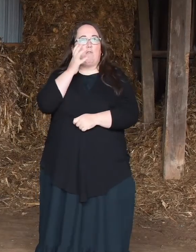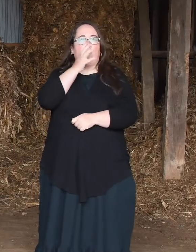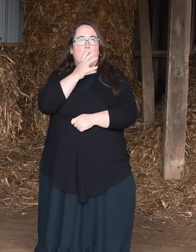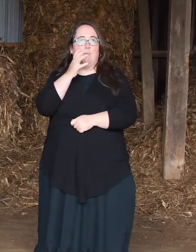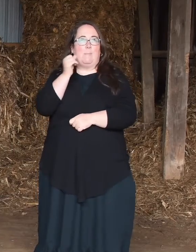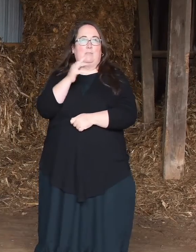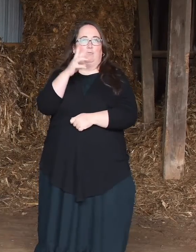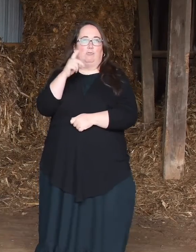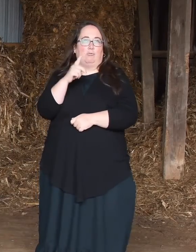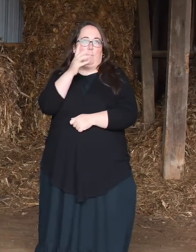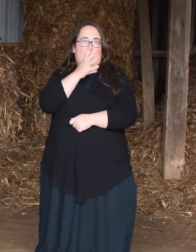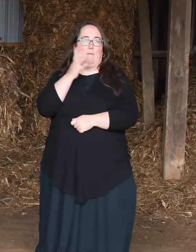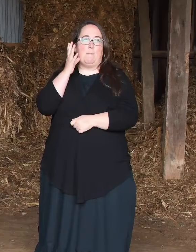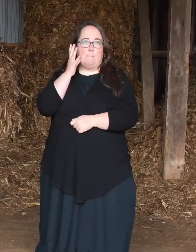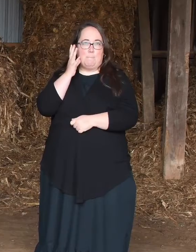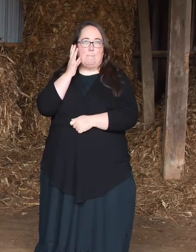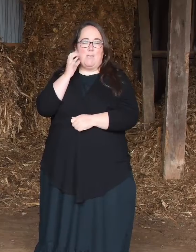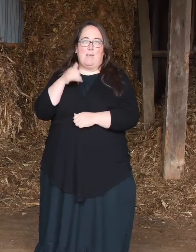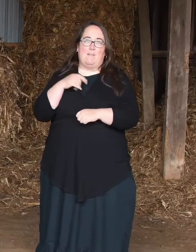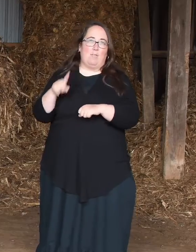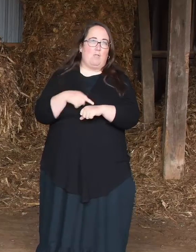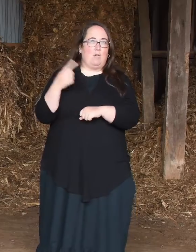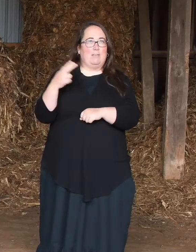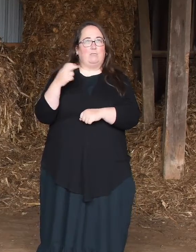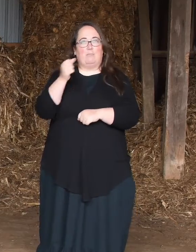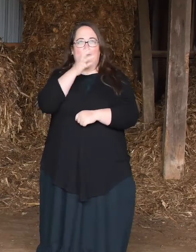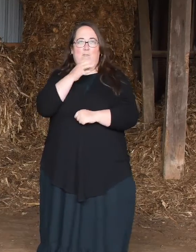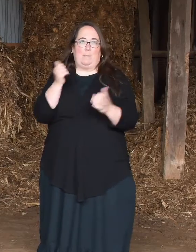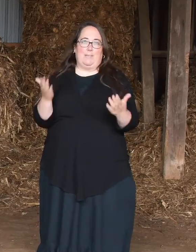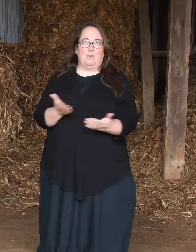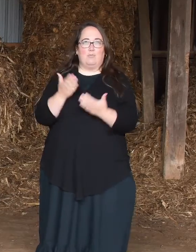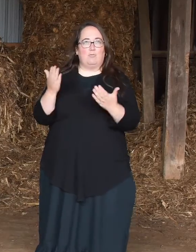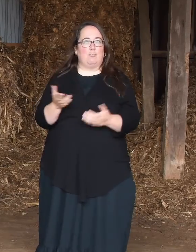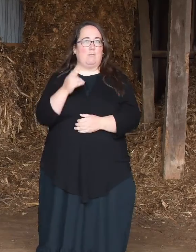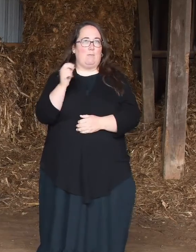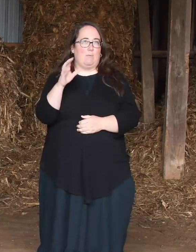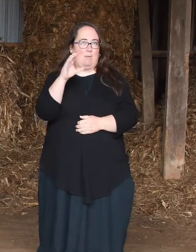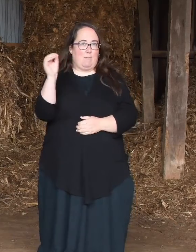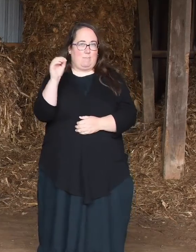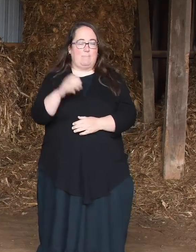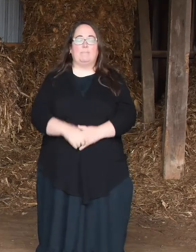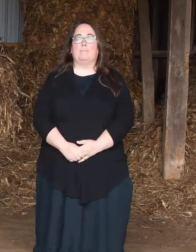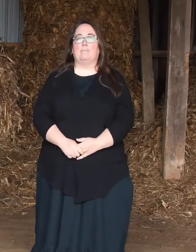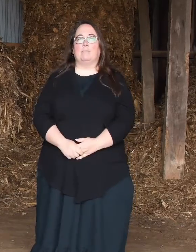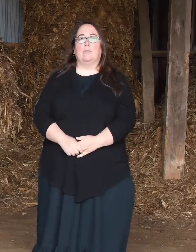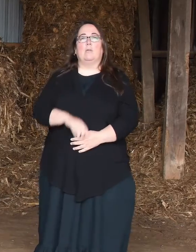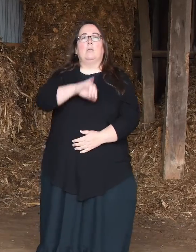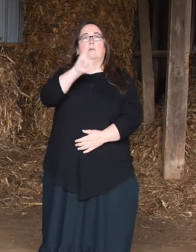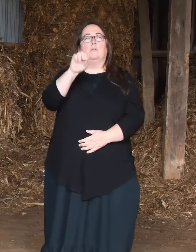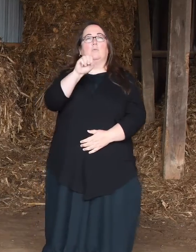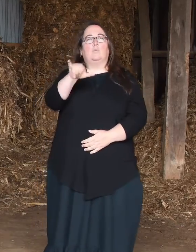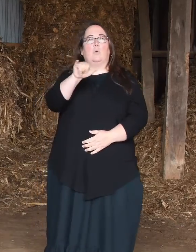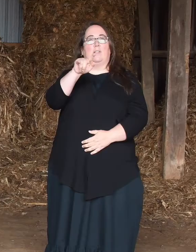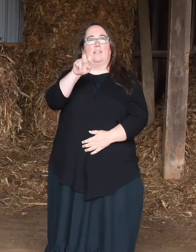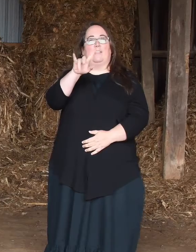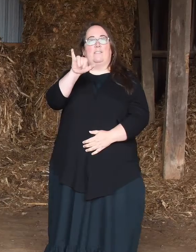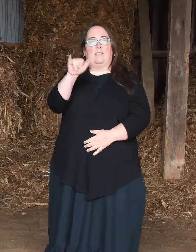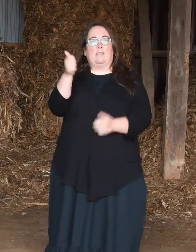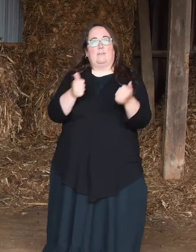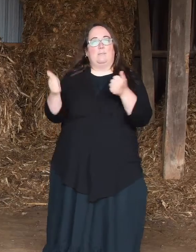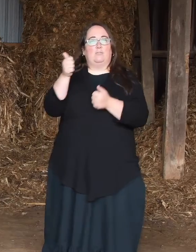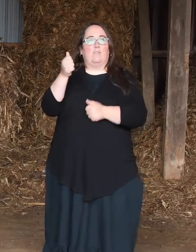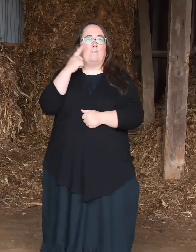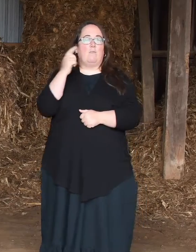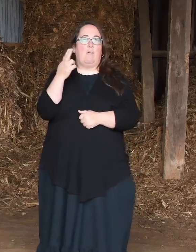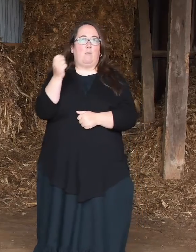Sharp Farm, who have a long history of farming here in Howard County. Joy Levy, the administrator